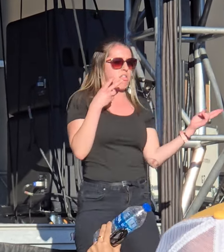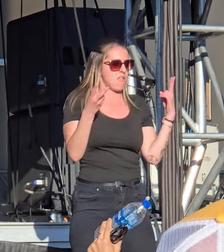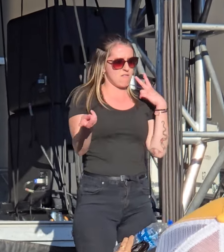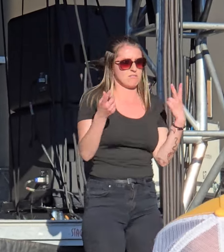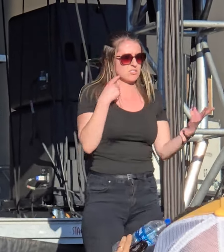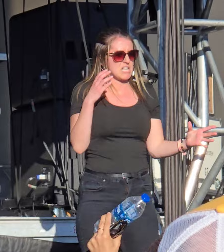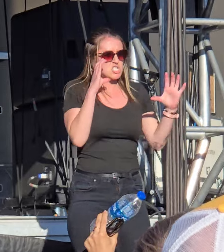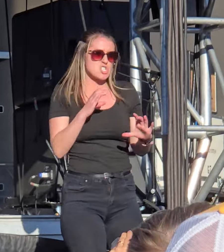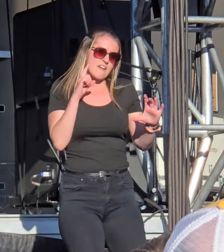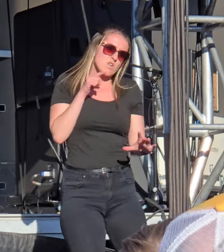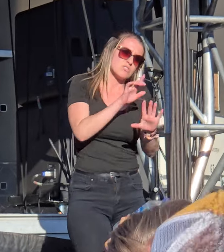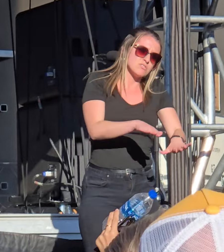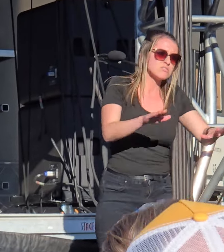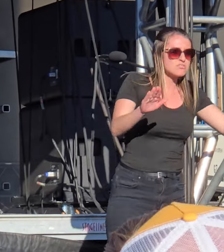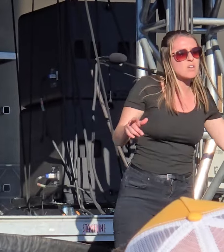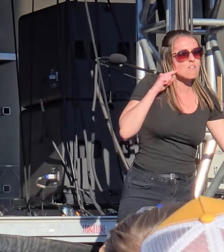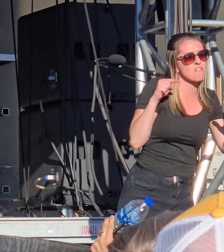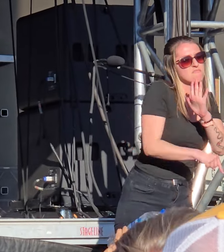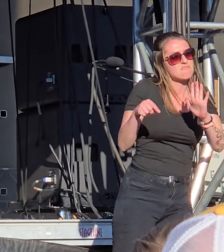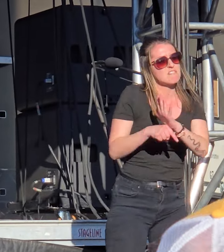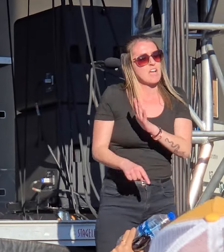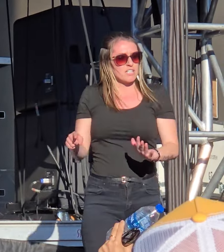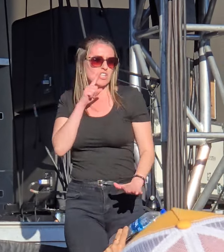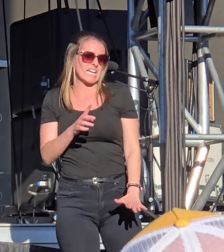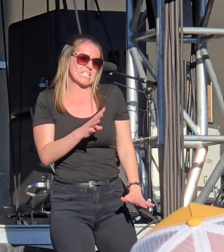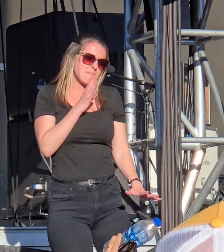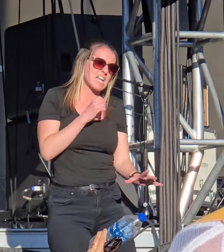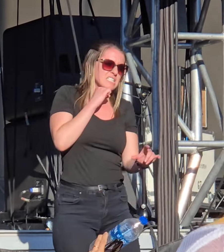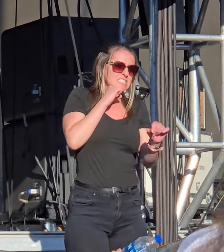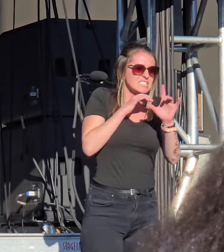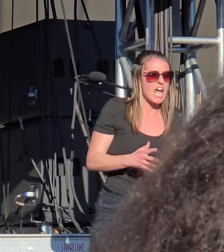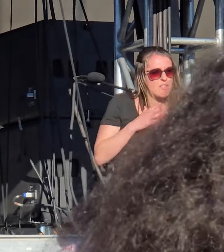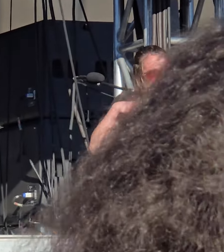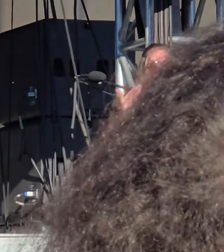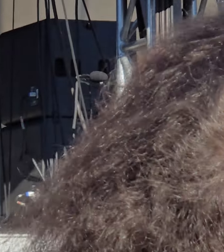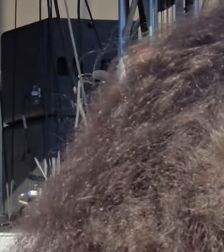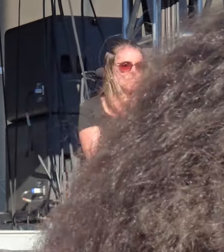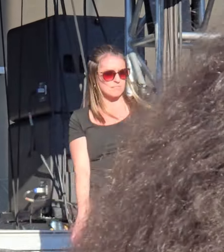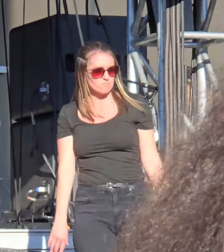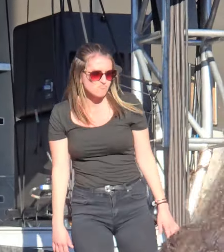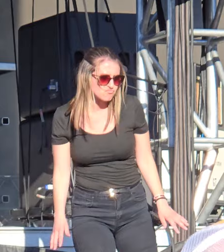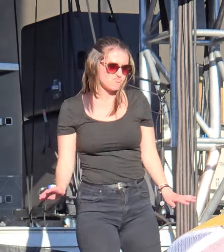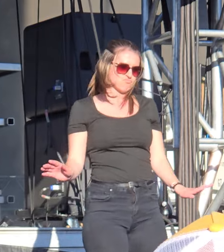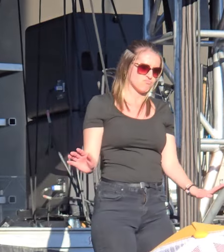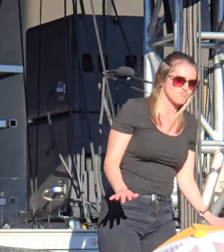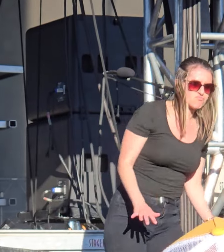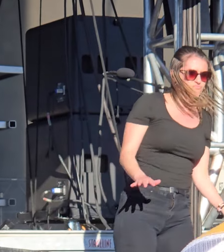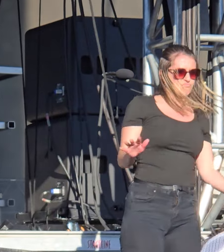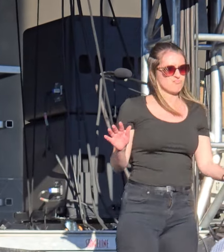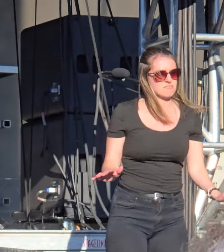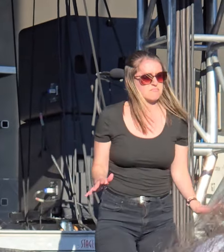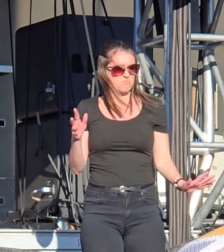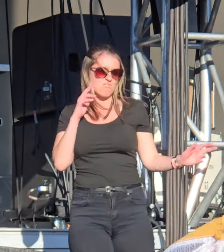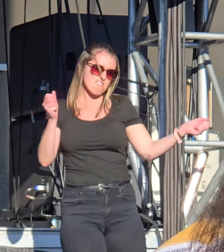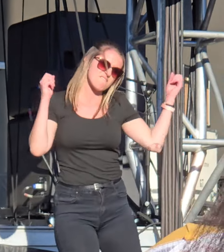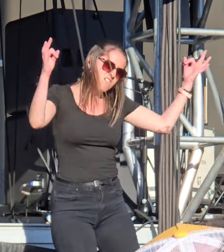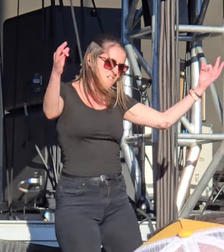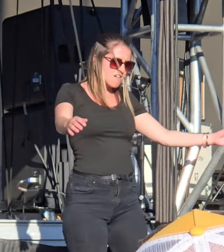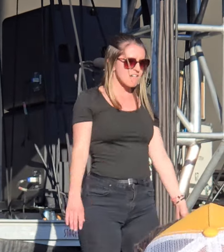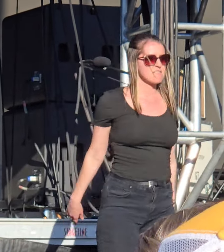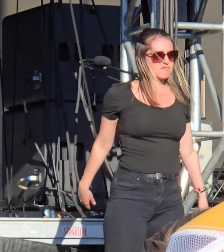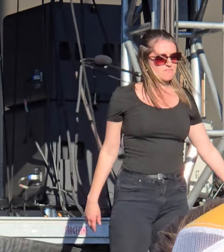here We can't get out of here We can't that's not what I'm Oh